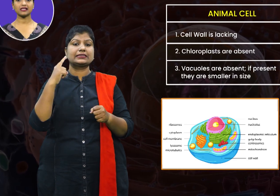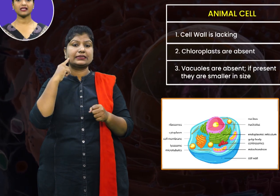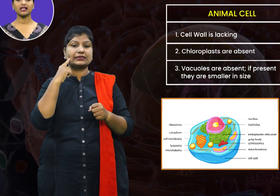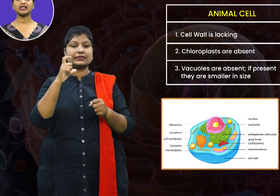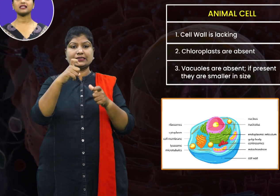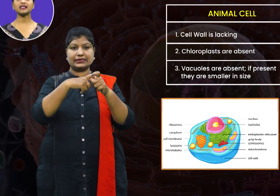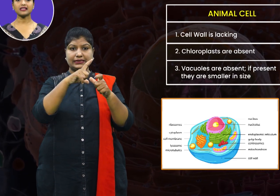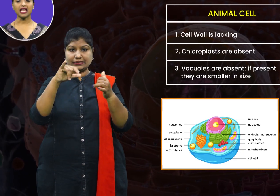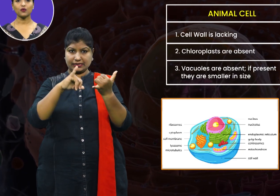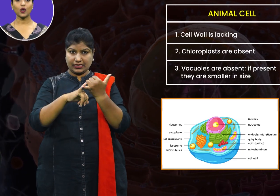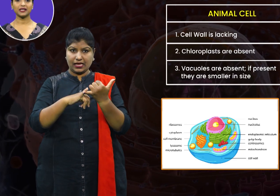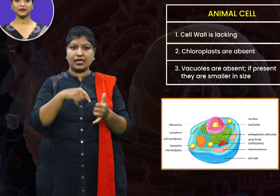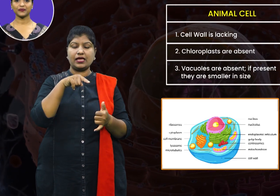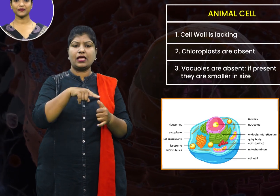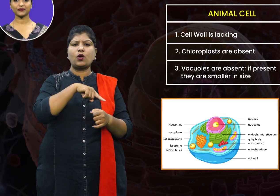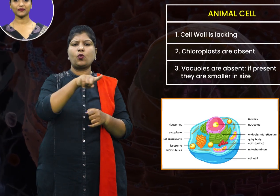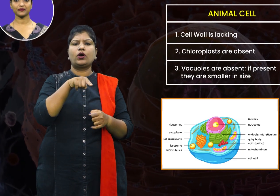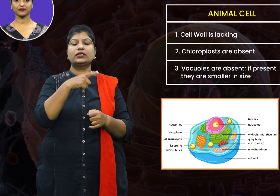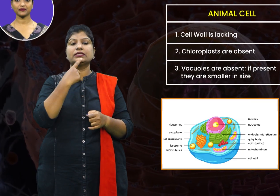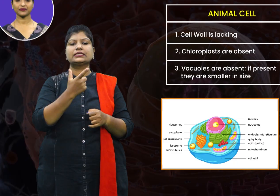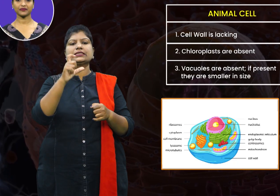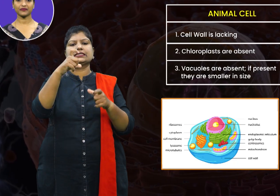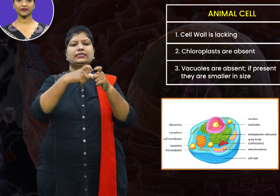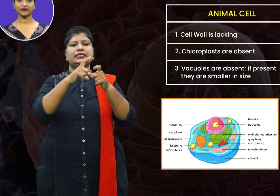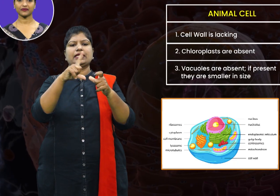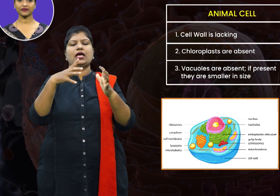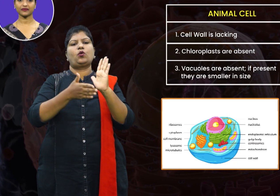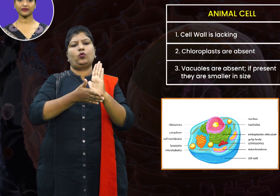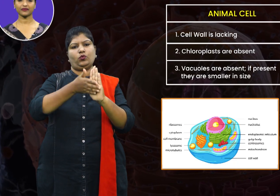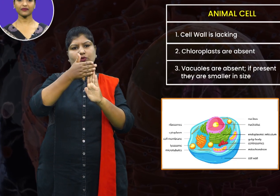cells is the cell wall.